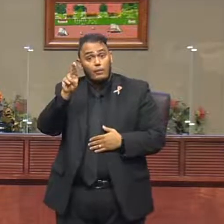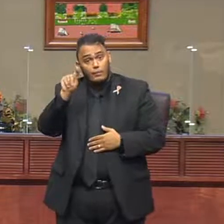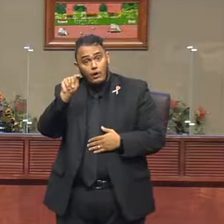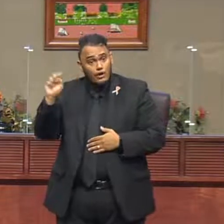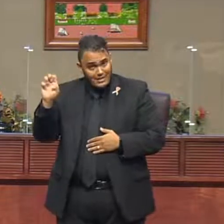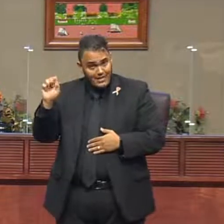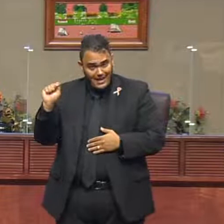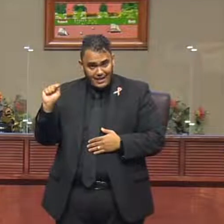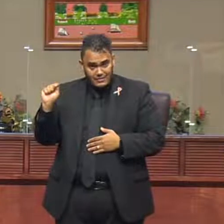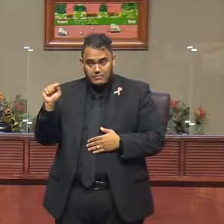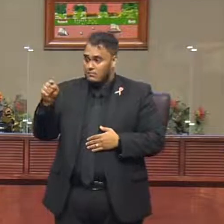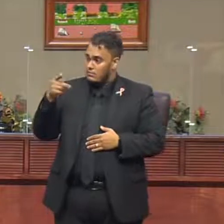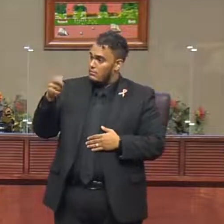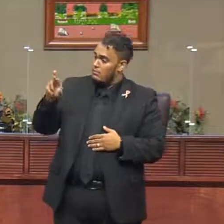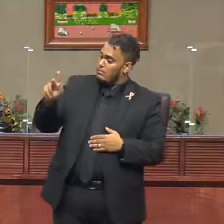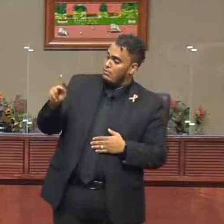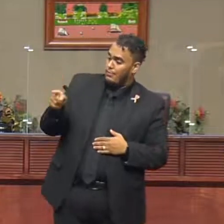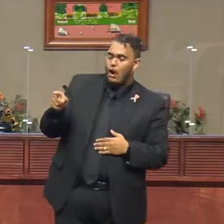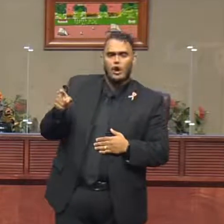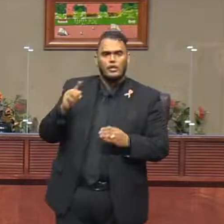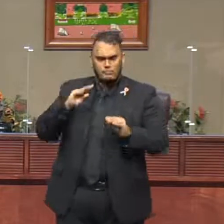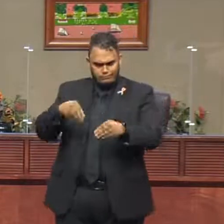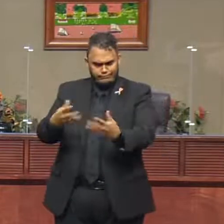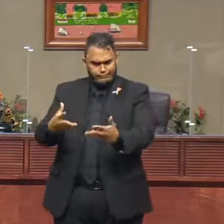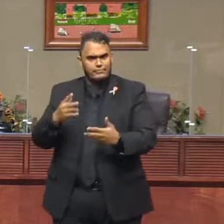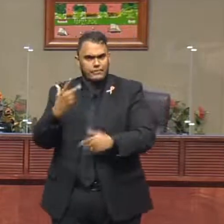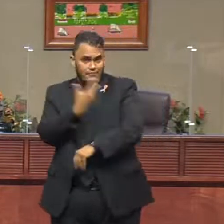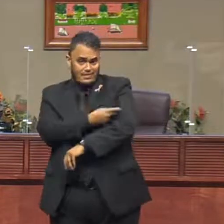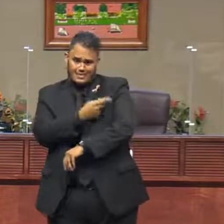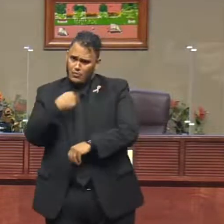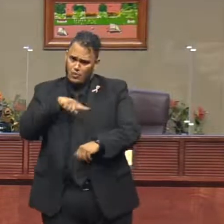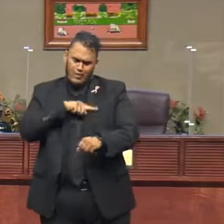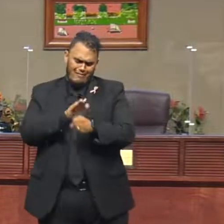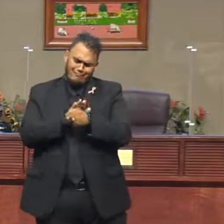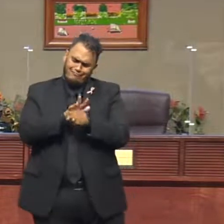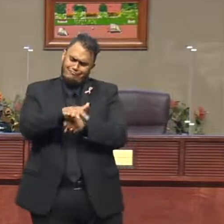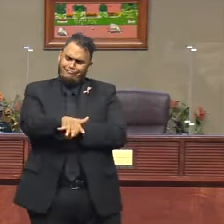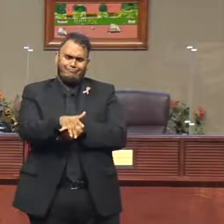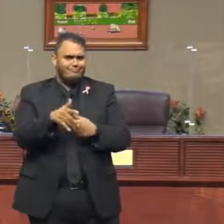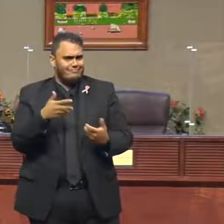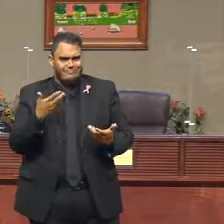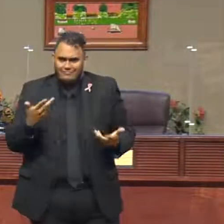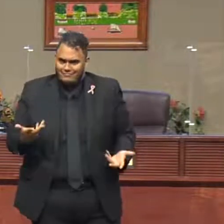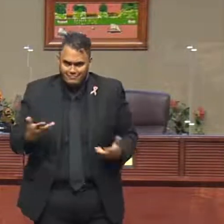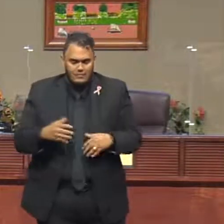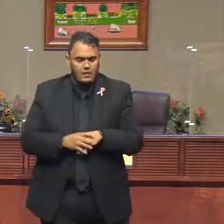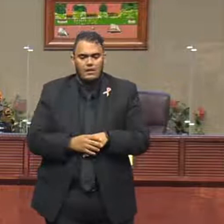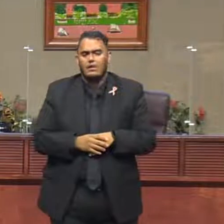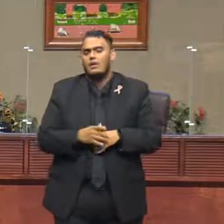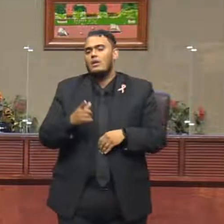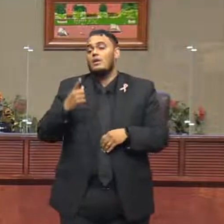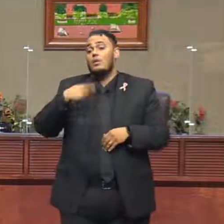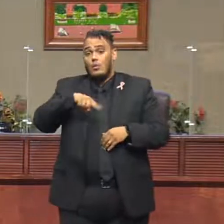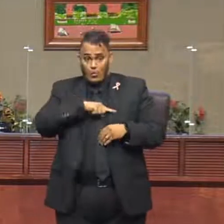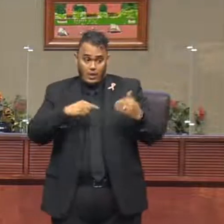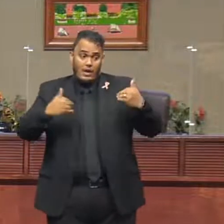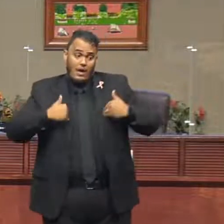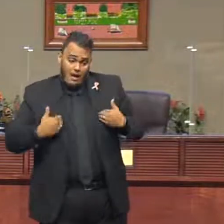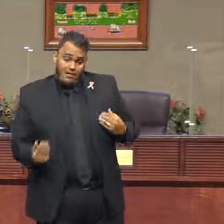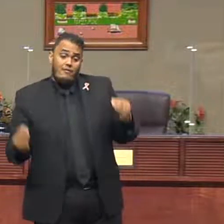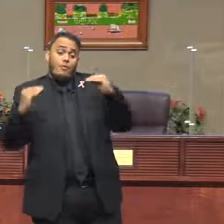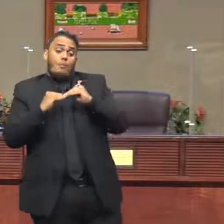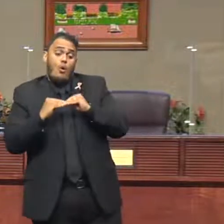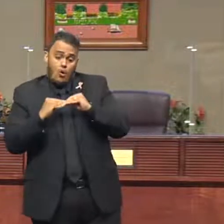with the vaccines. So with that, we have plenty of vaccines. There is more supply than demand. That is for sure, that